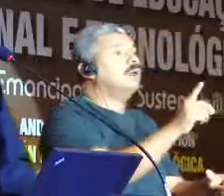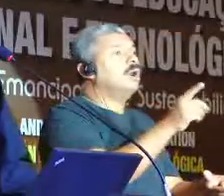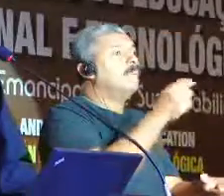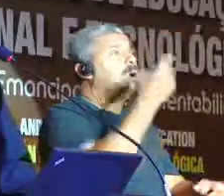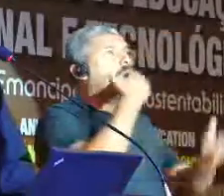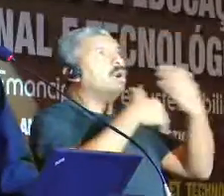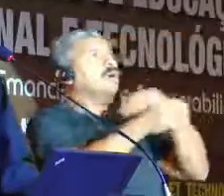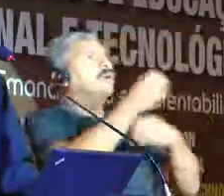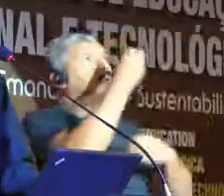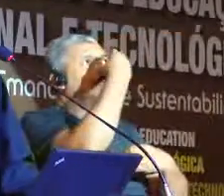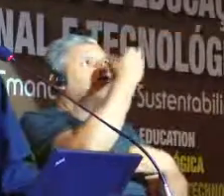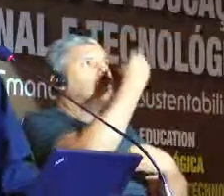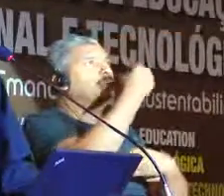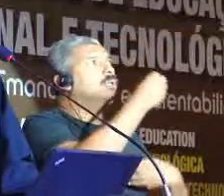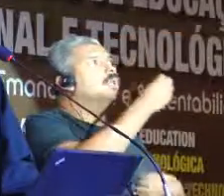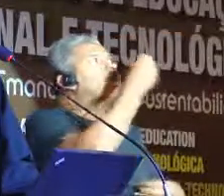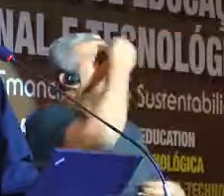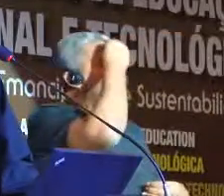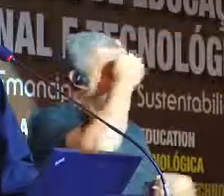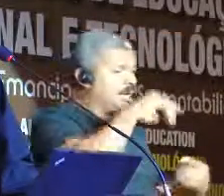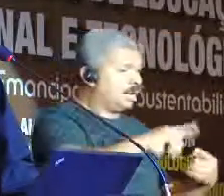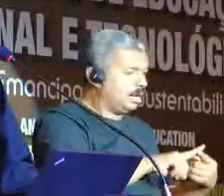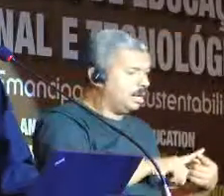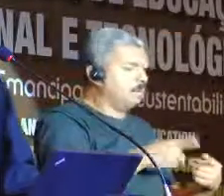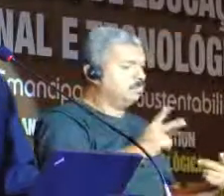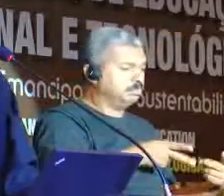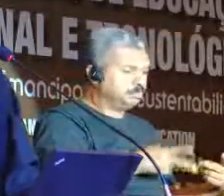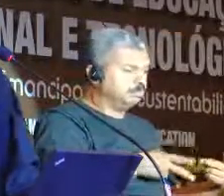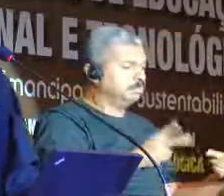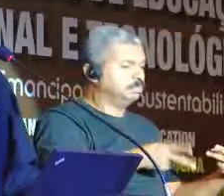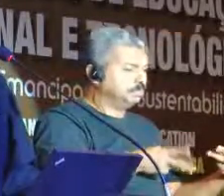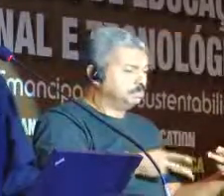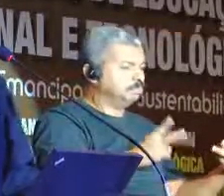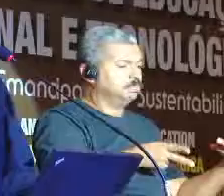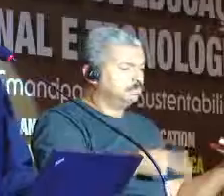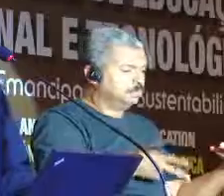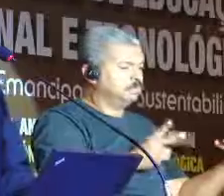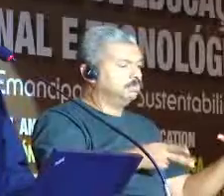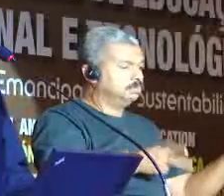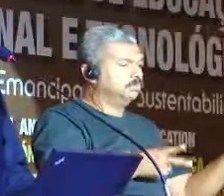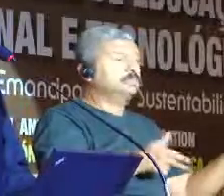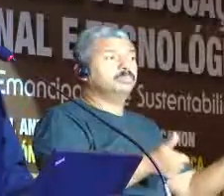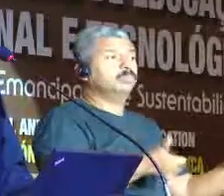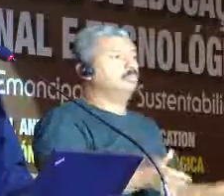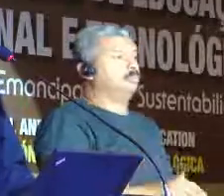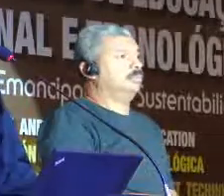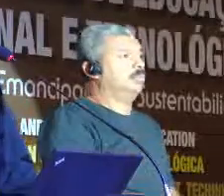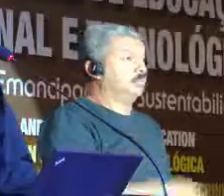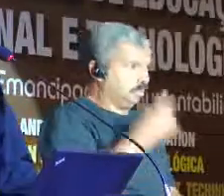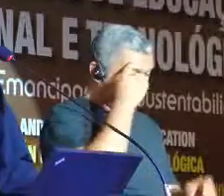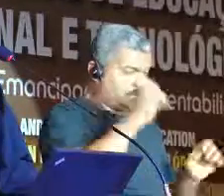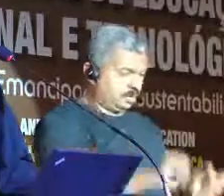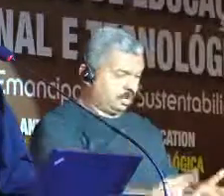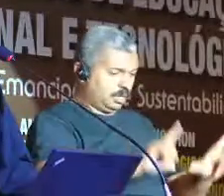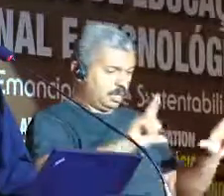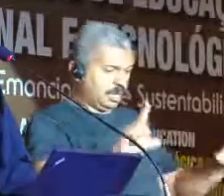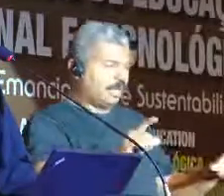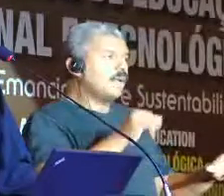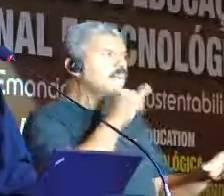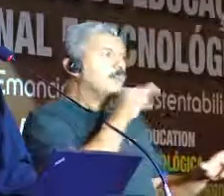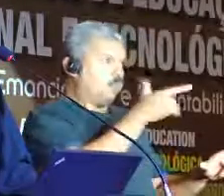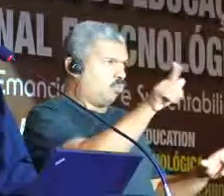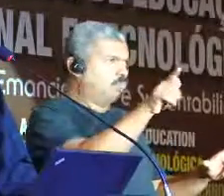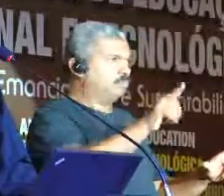It's more than just free software. It's free hardware, like your Arduino or